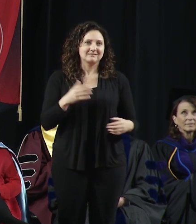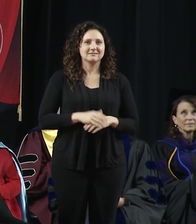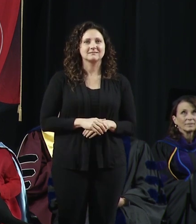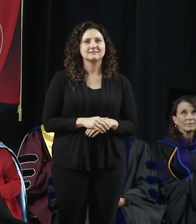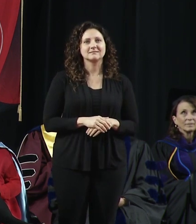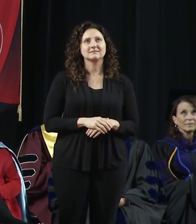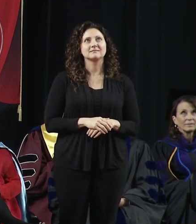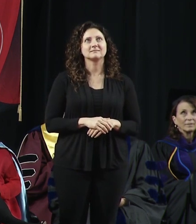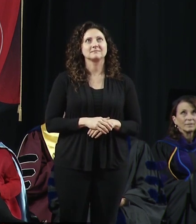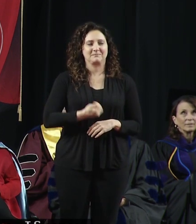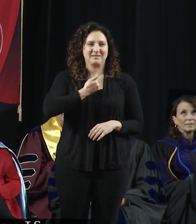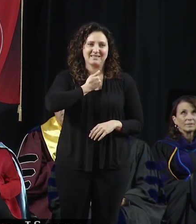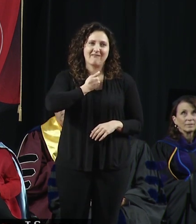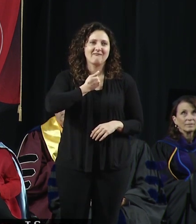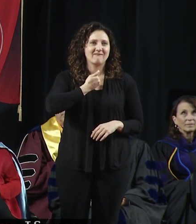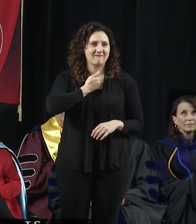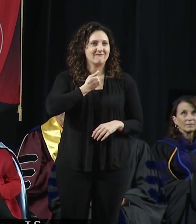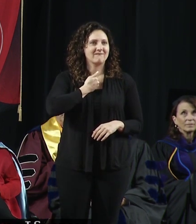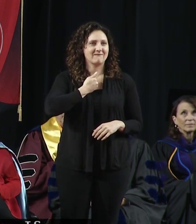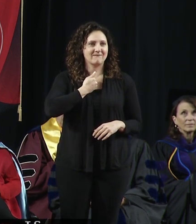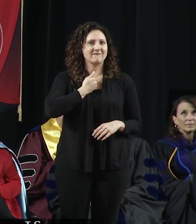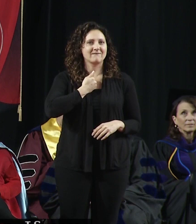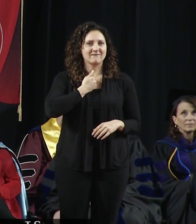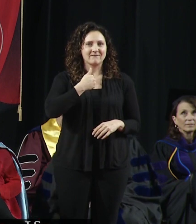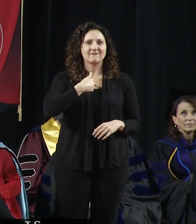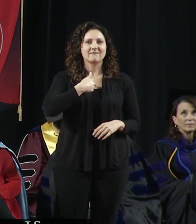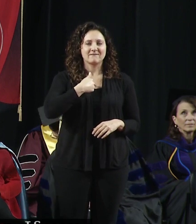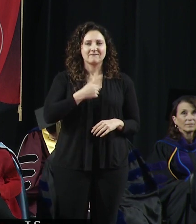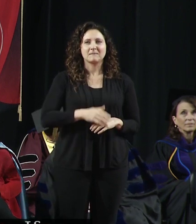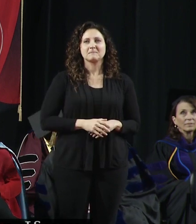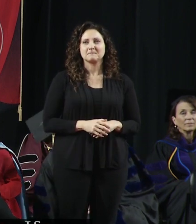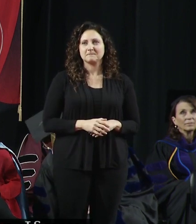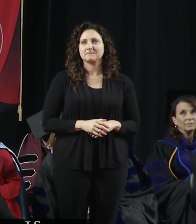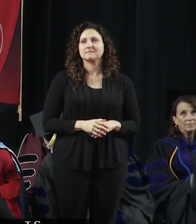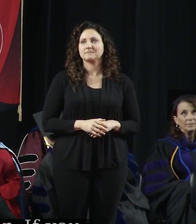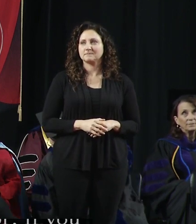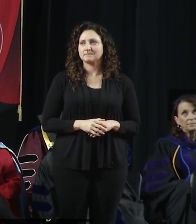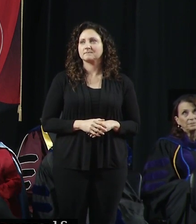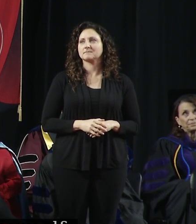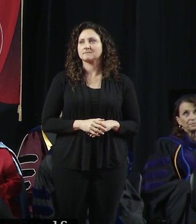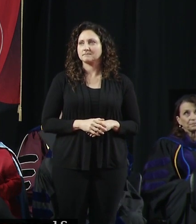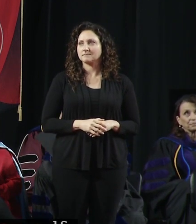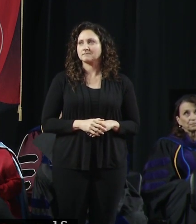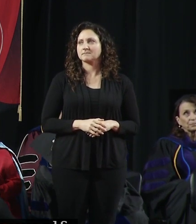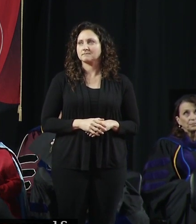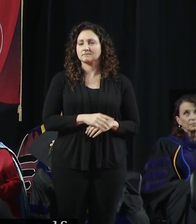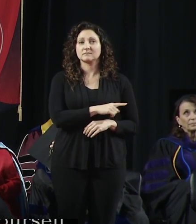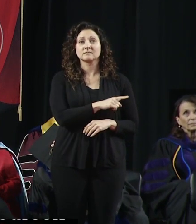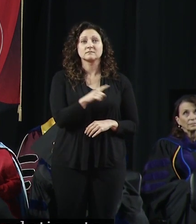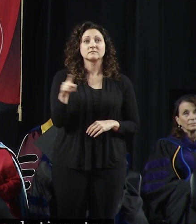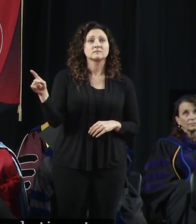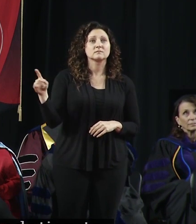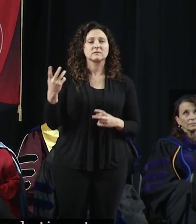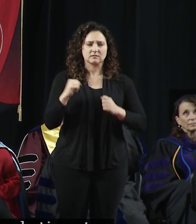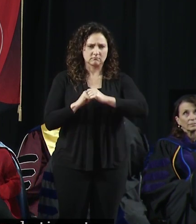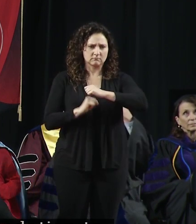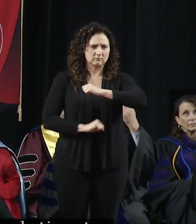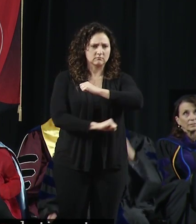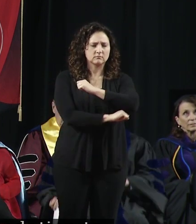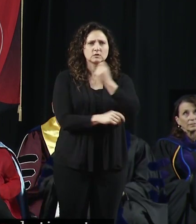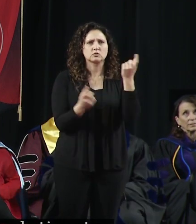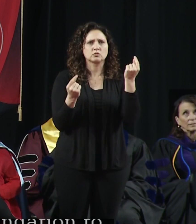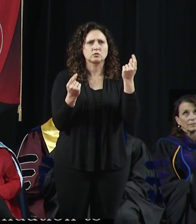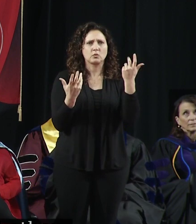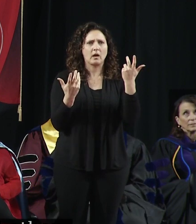You're accountable to yourself. If you are accountable to yourself, you will have the foundation to be accountable to all of your